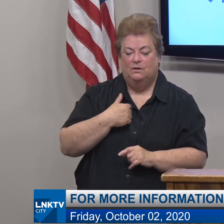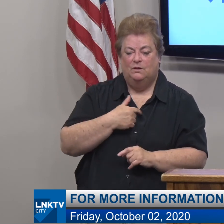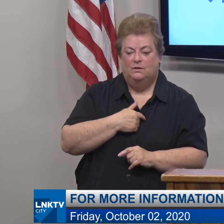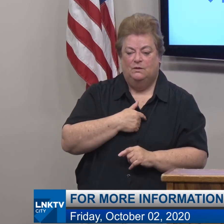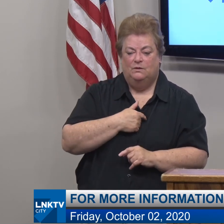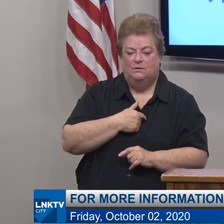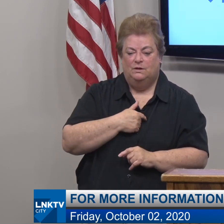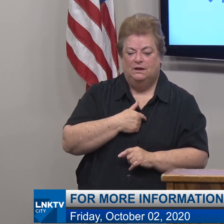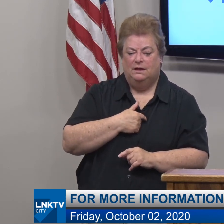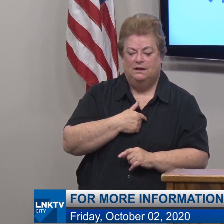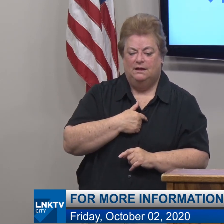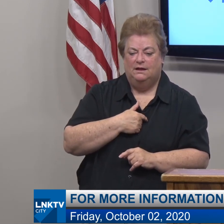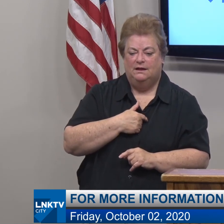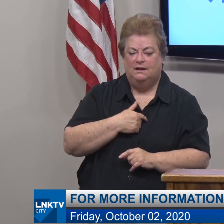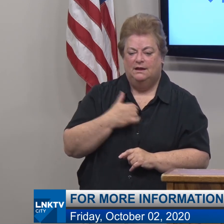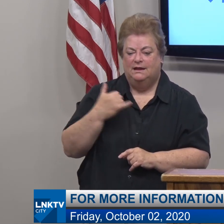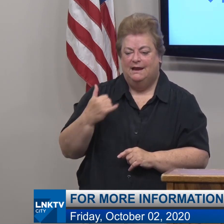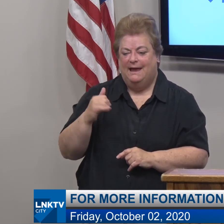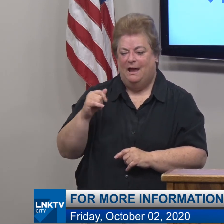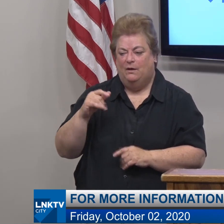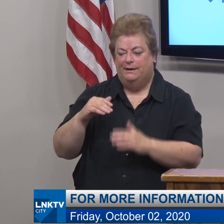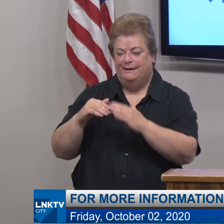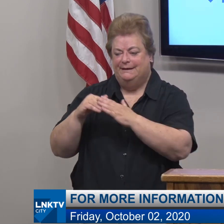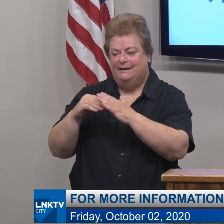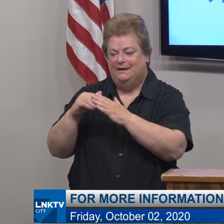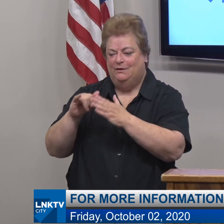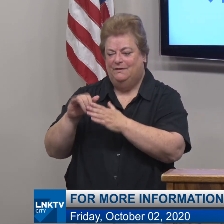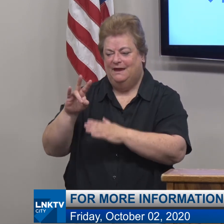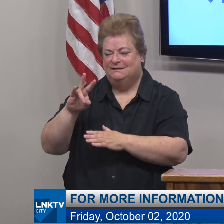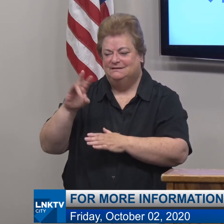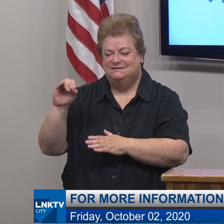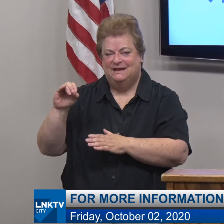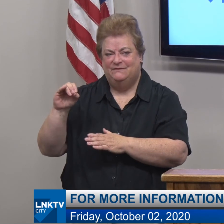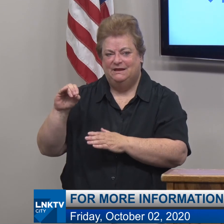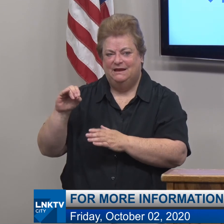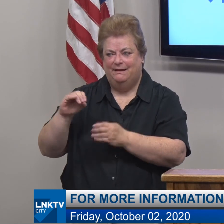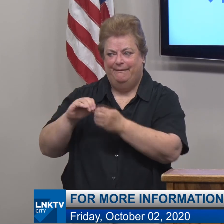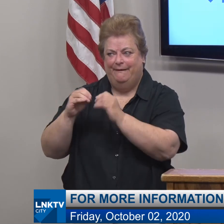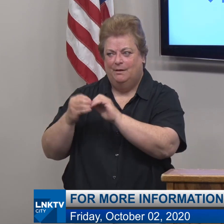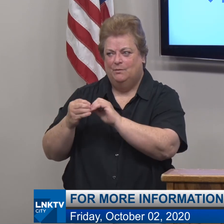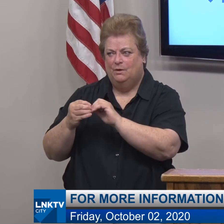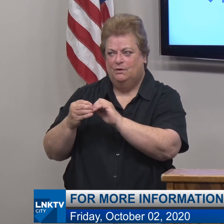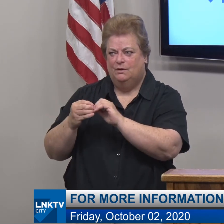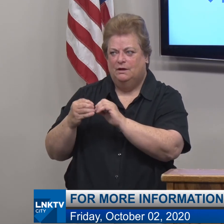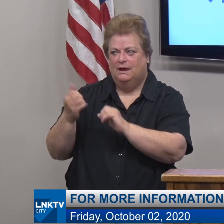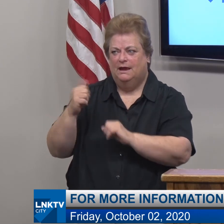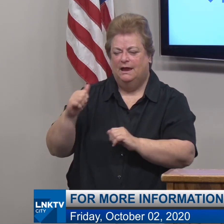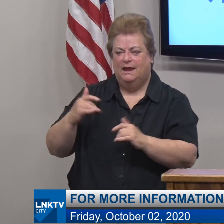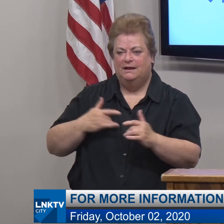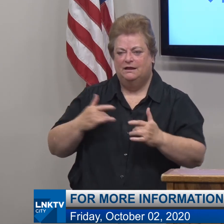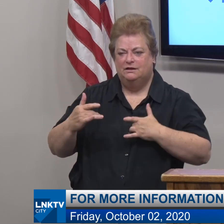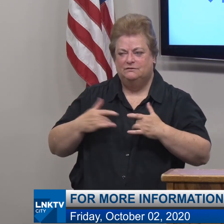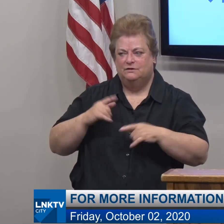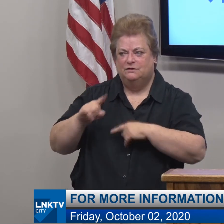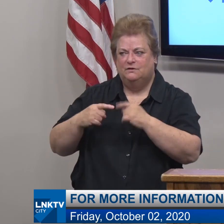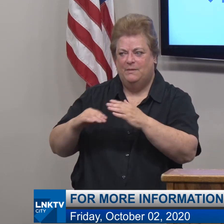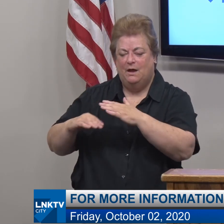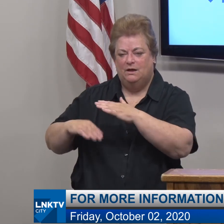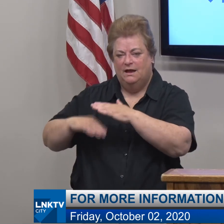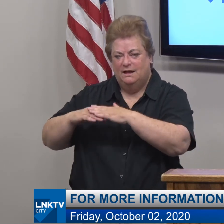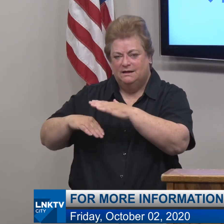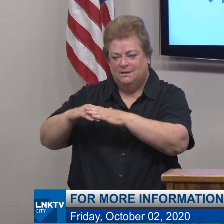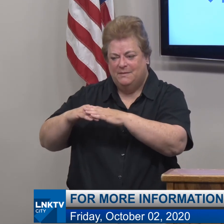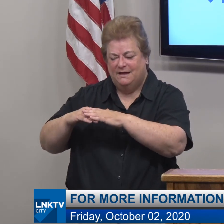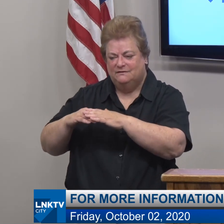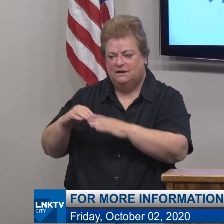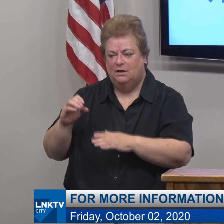Now we're hovering around that 70 mark. Is there any concern yet about capacity, or is that